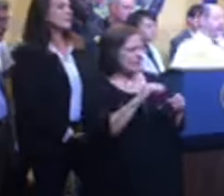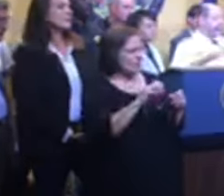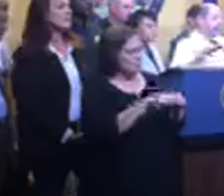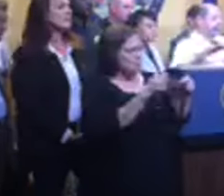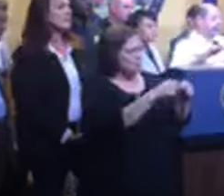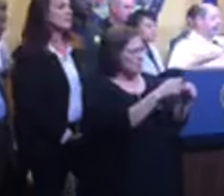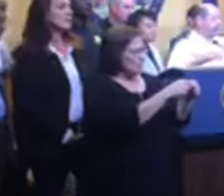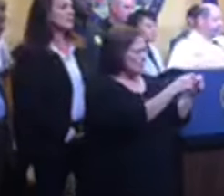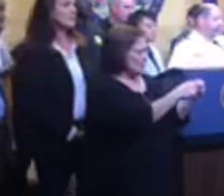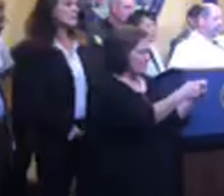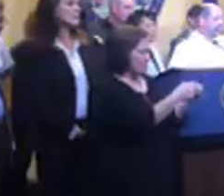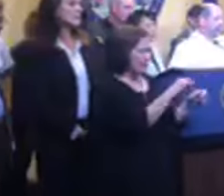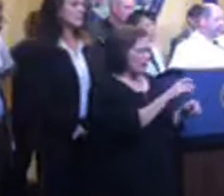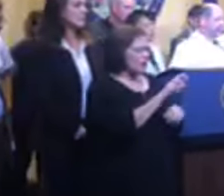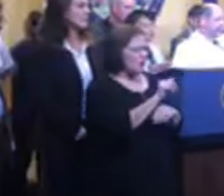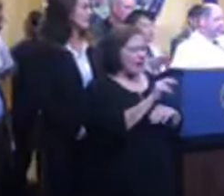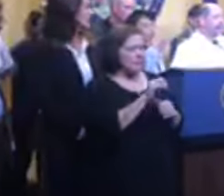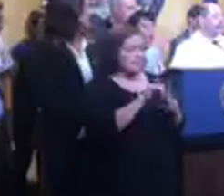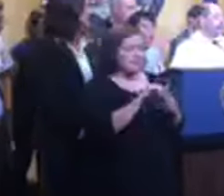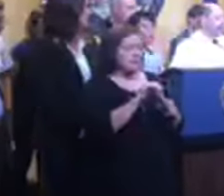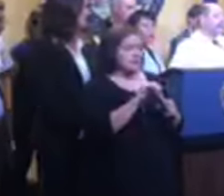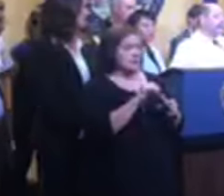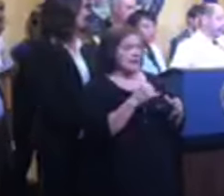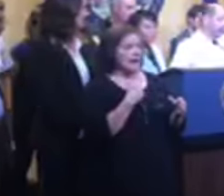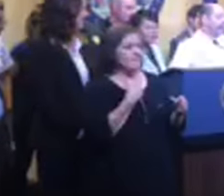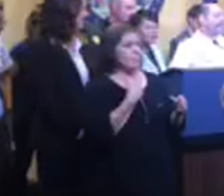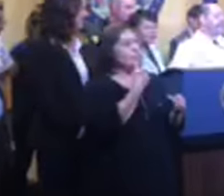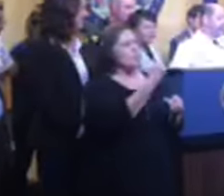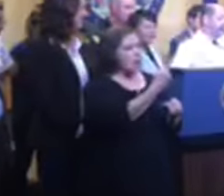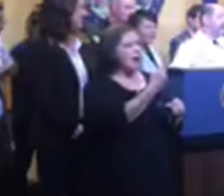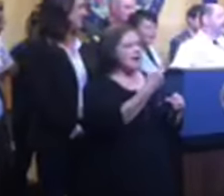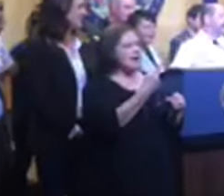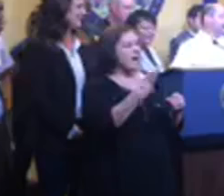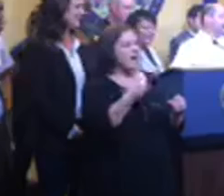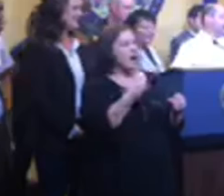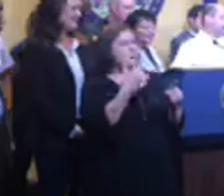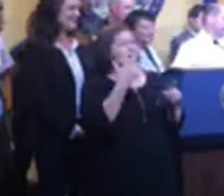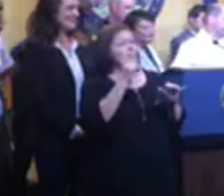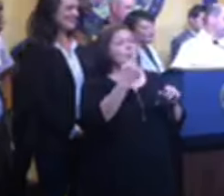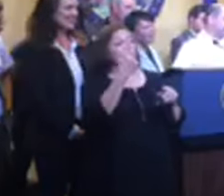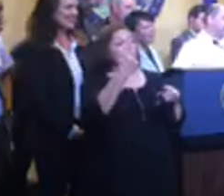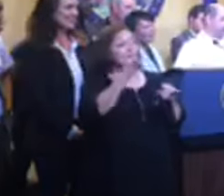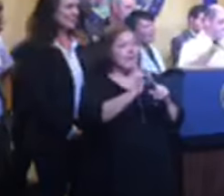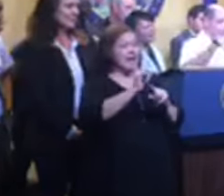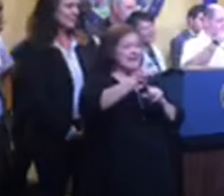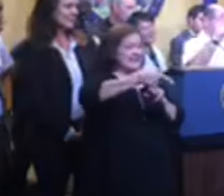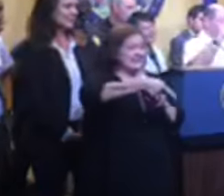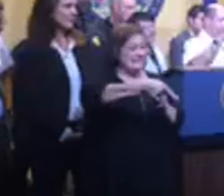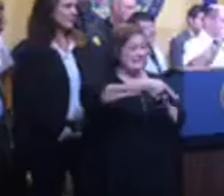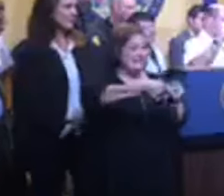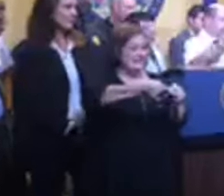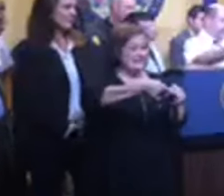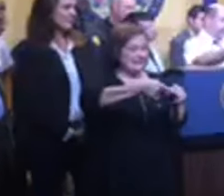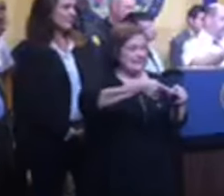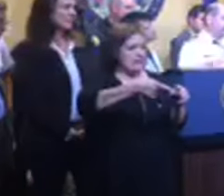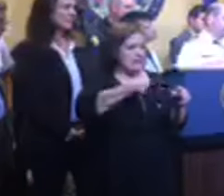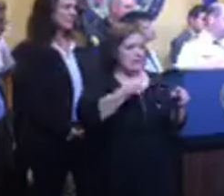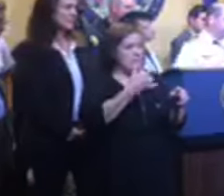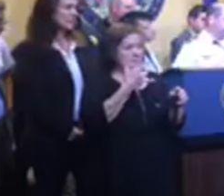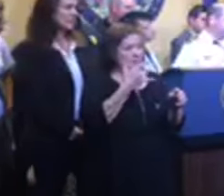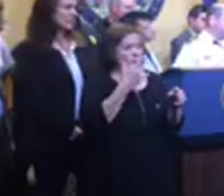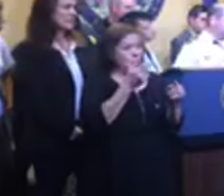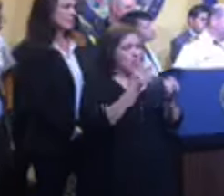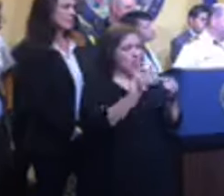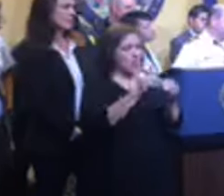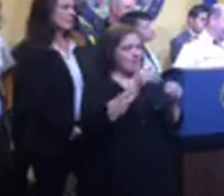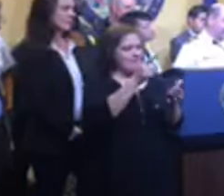One part got hung up a little bit, but it's We want to be more in. at the bottom. We would like for it to have come down a little further, but once again, the goal was for that arm to catch the building